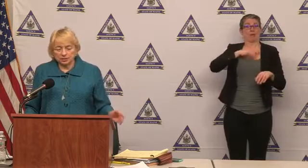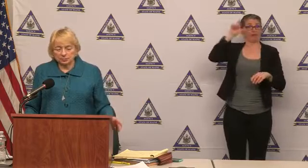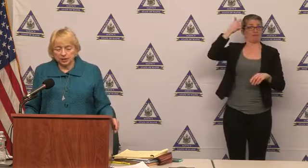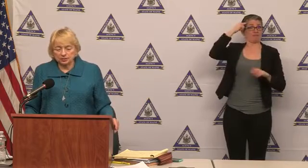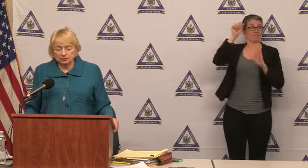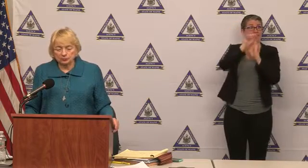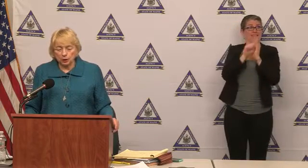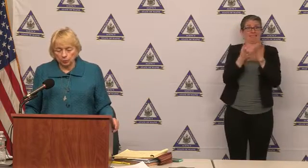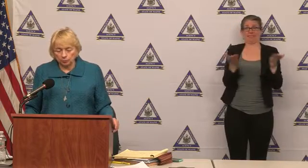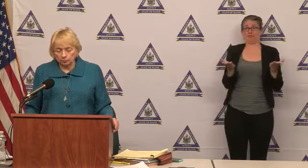and dispatching from home.